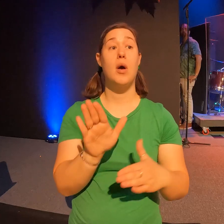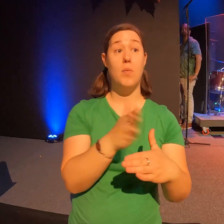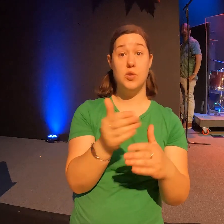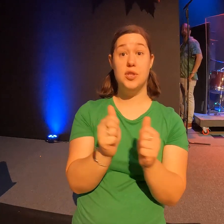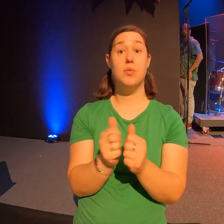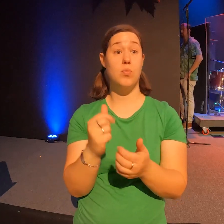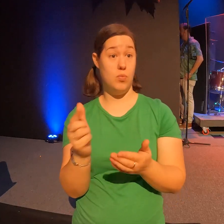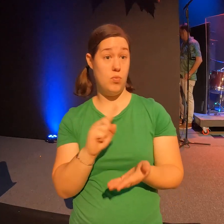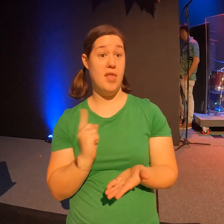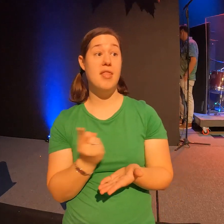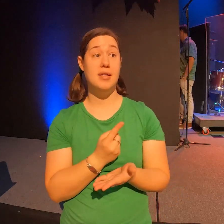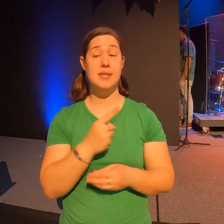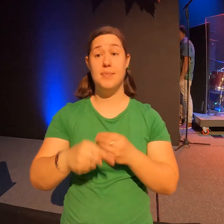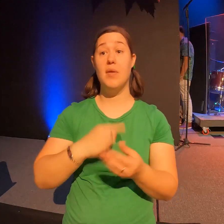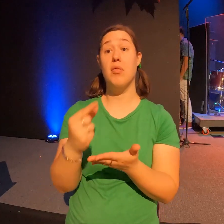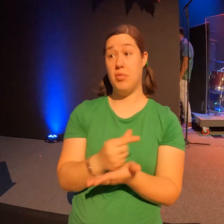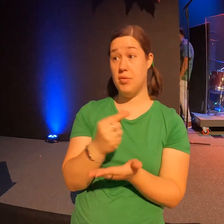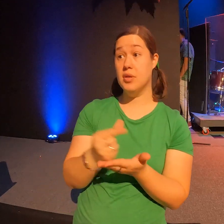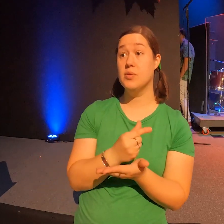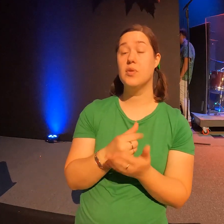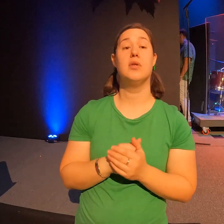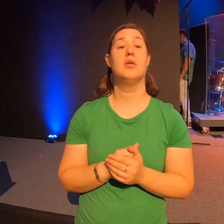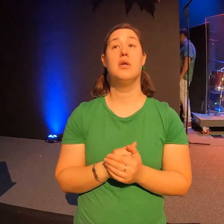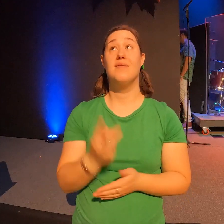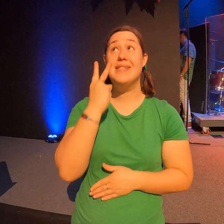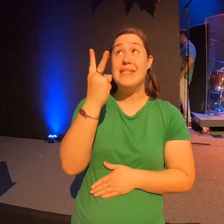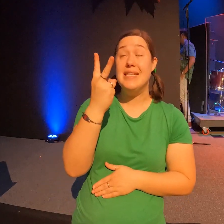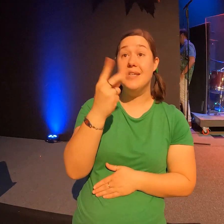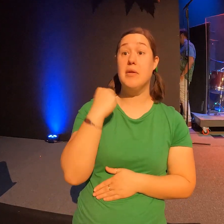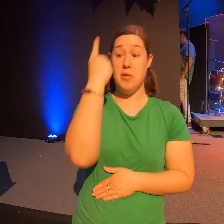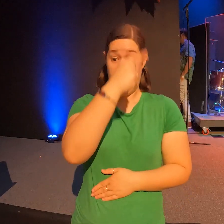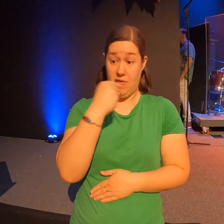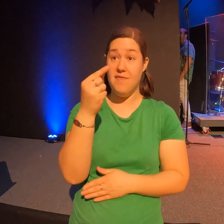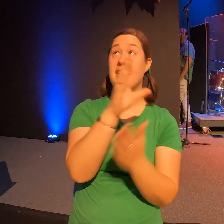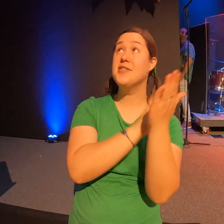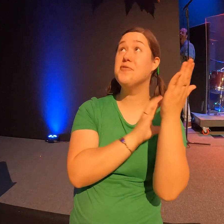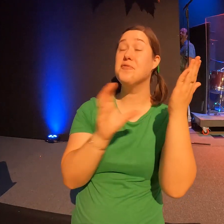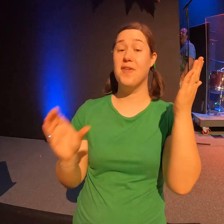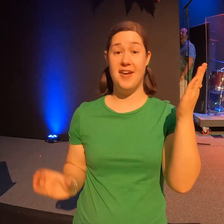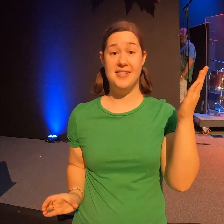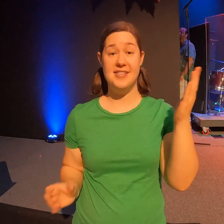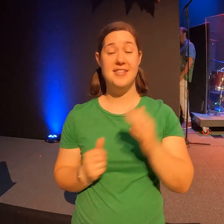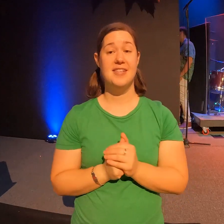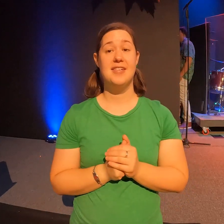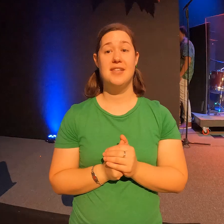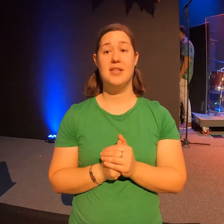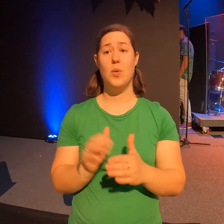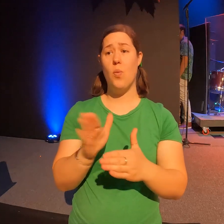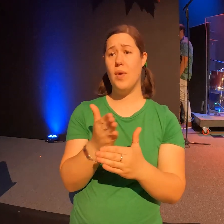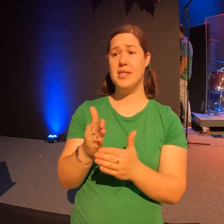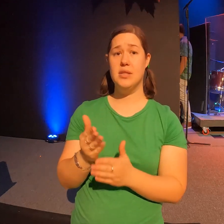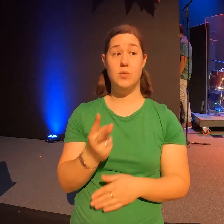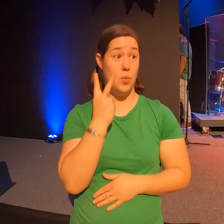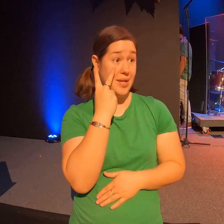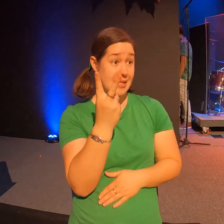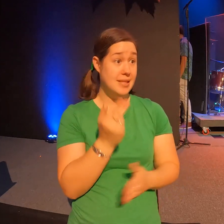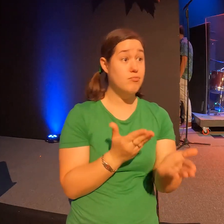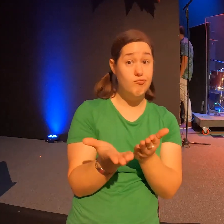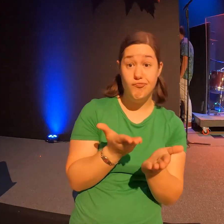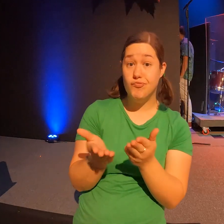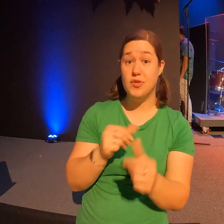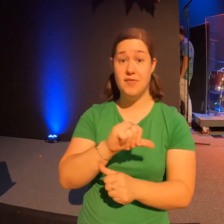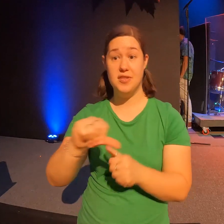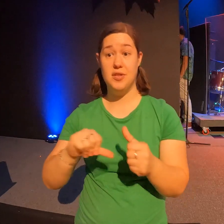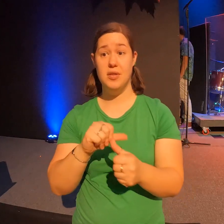Christ. And so we come together as God's people, seeing the ways that we can serve and to see one another. And so as we go into this time of prayer, we